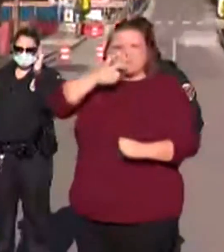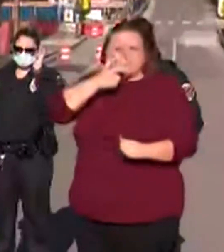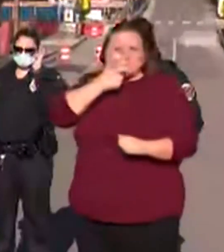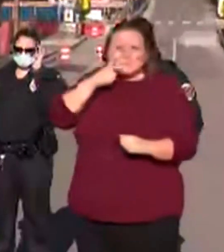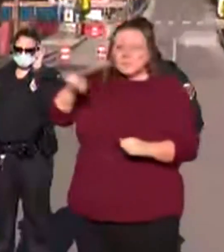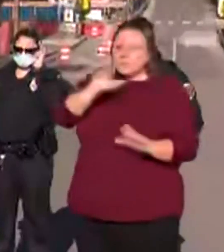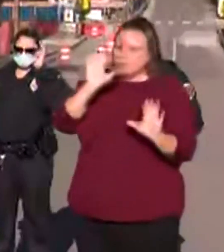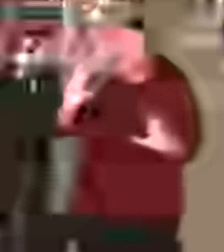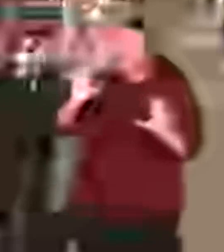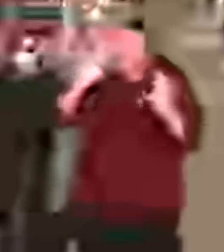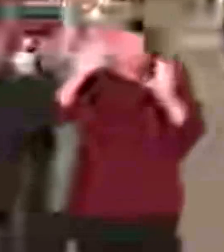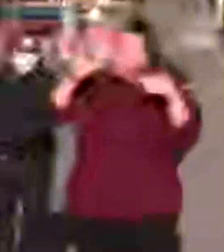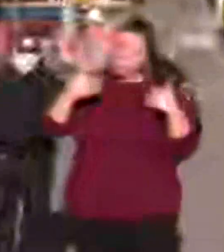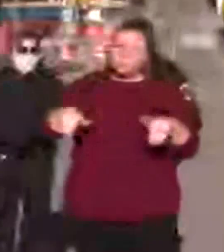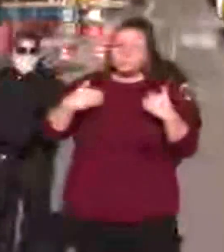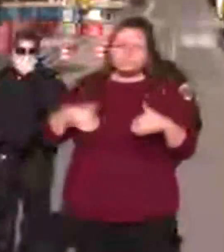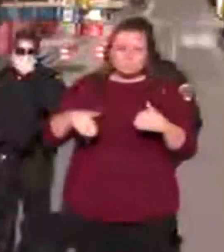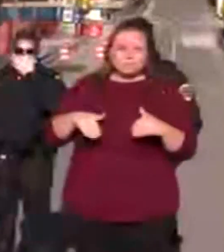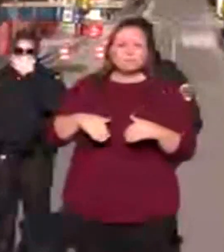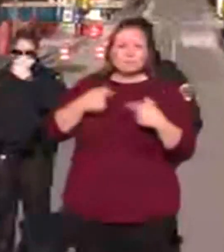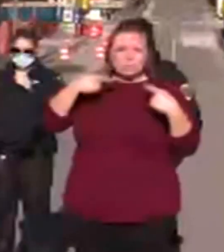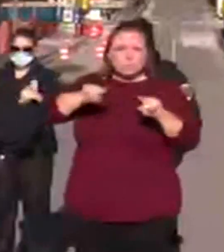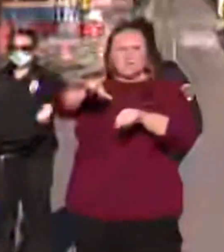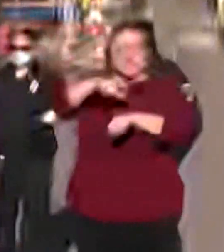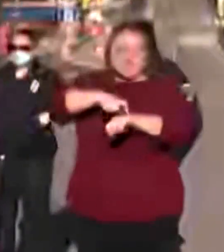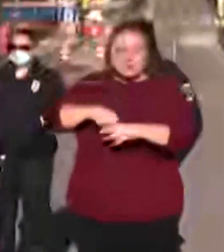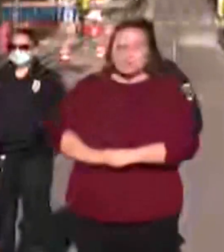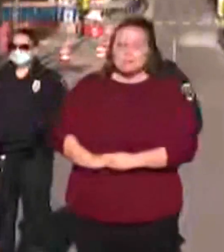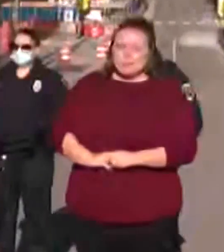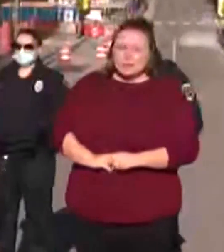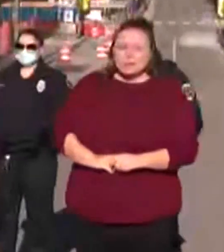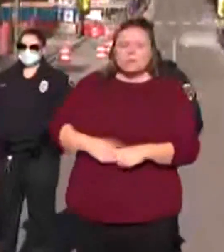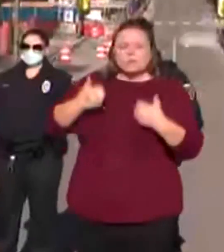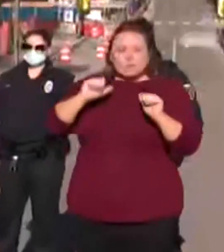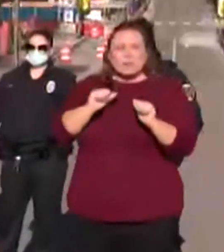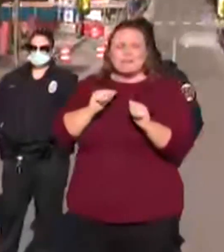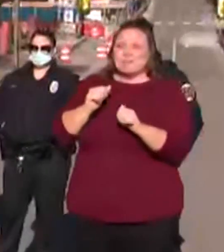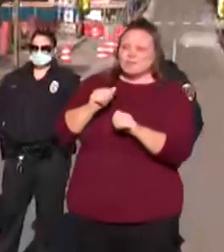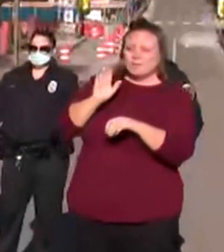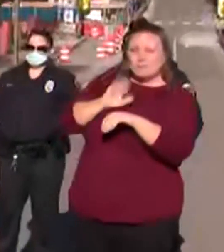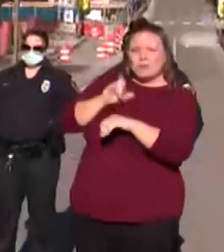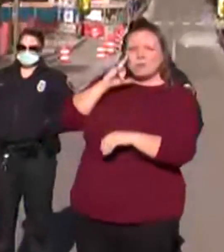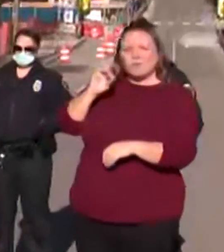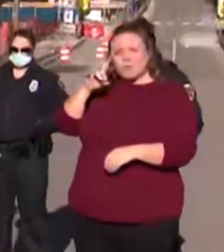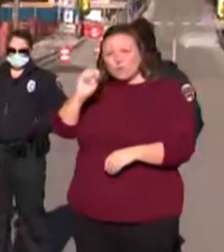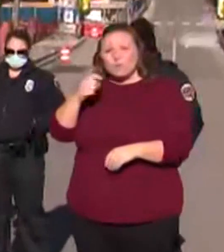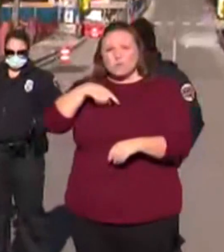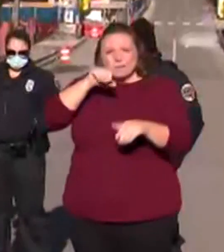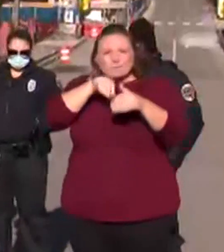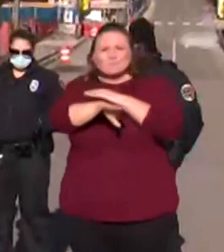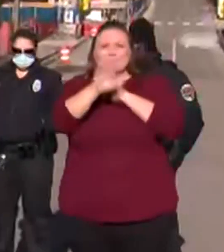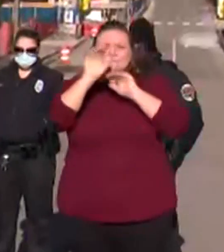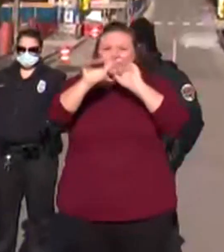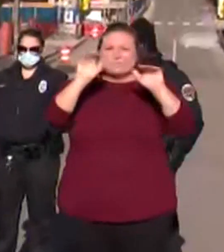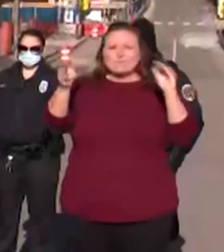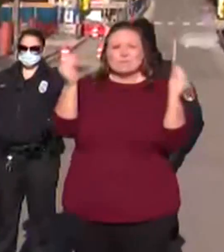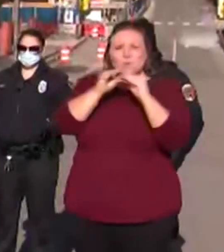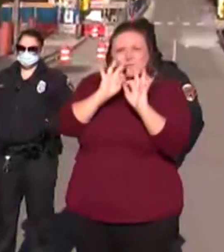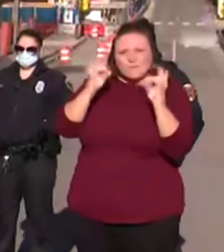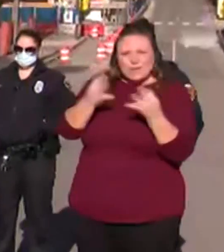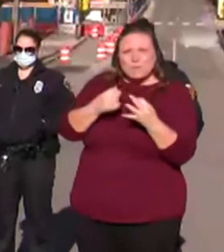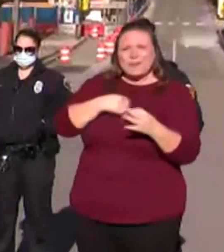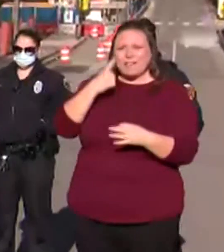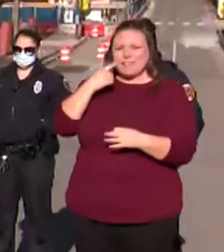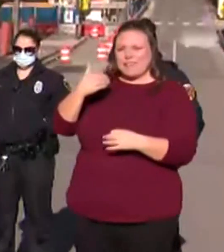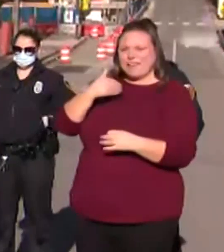who did a fantastic job through the whole incident, trying to get door codes to get in and alert more families. I believe we made it